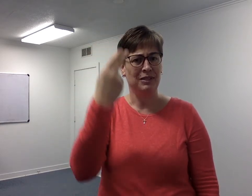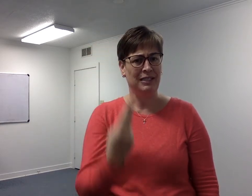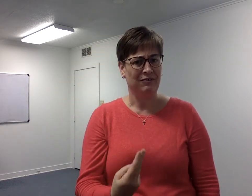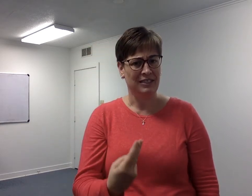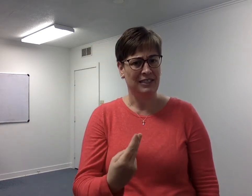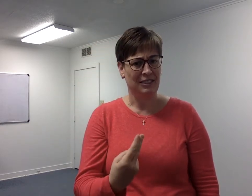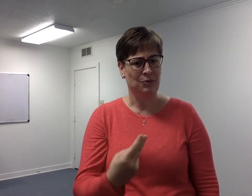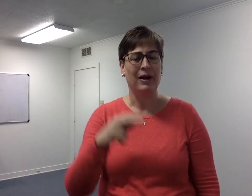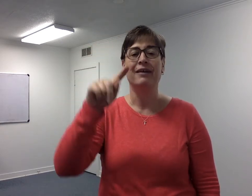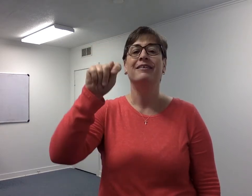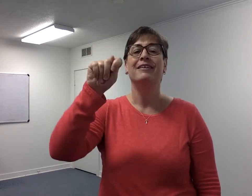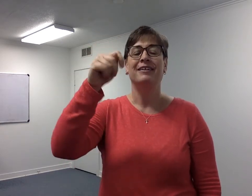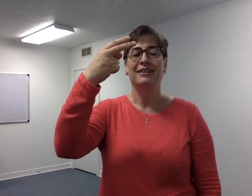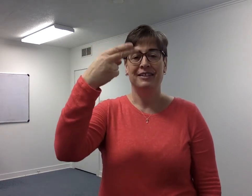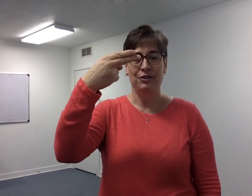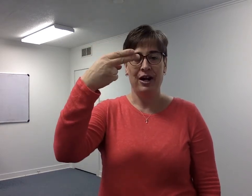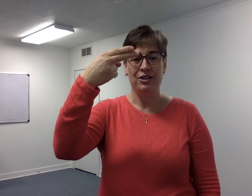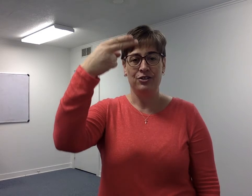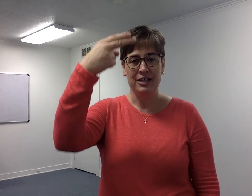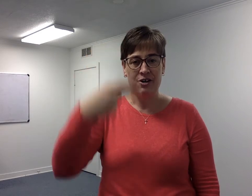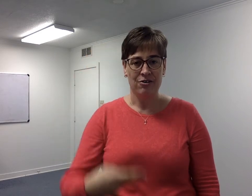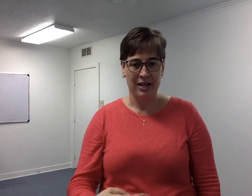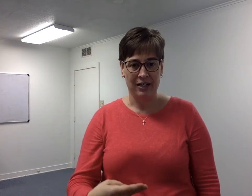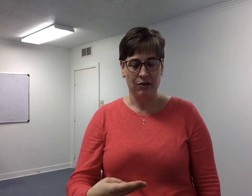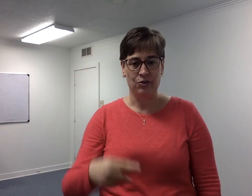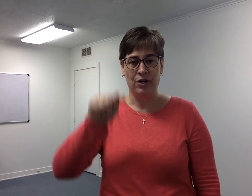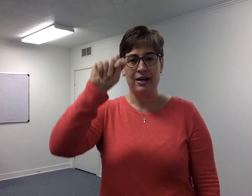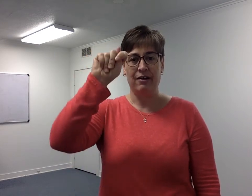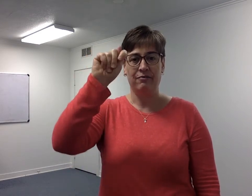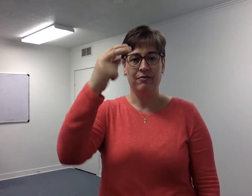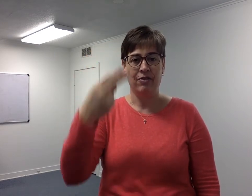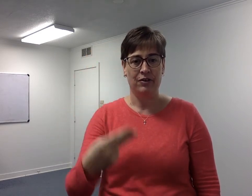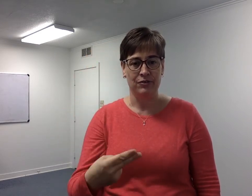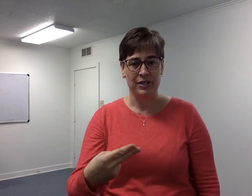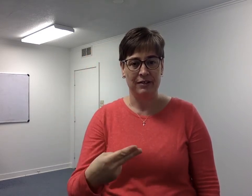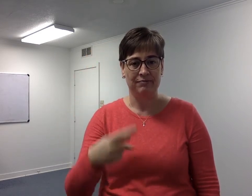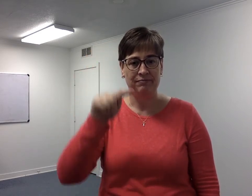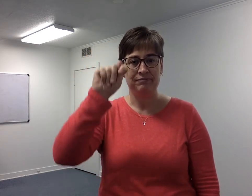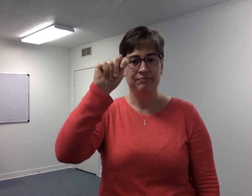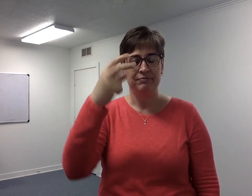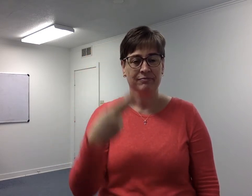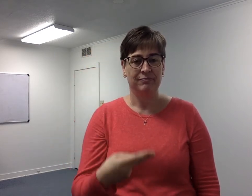believe it's this way. Your H is here and it goes straight down. Thursday.